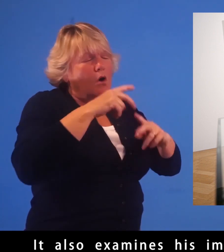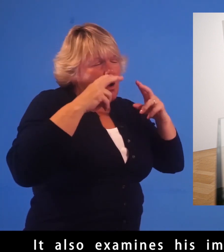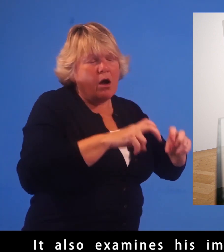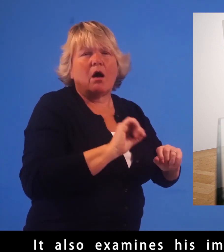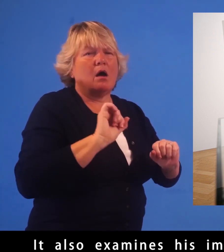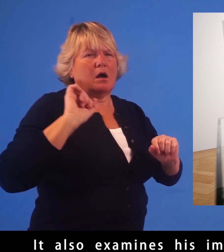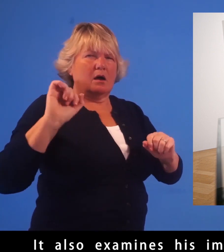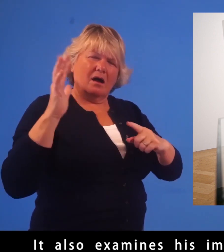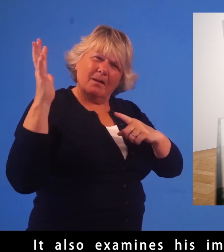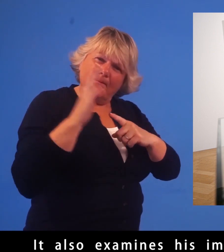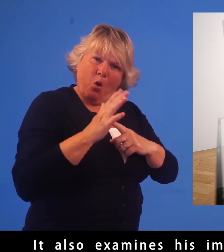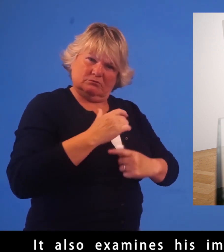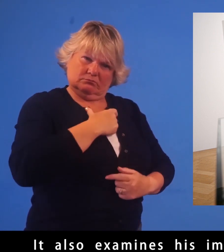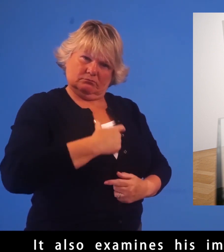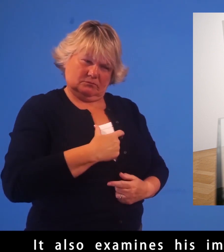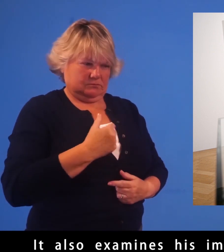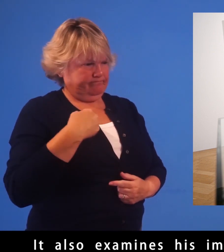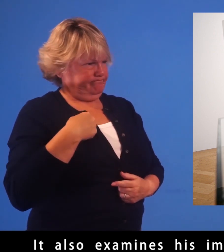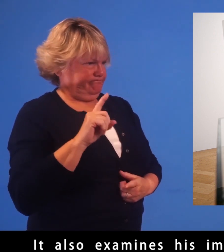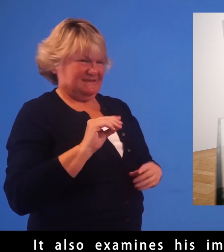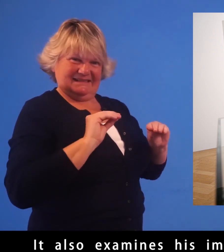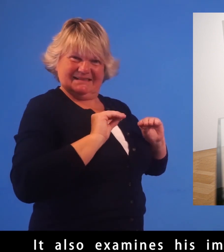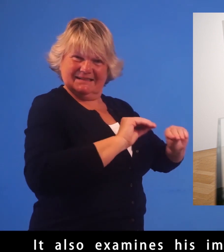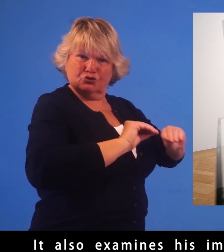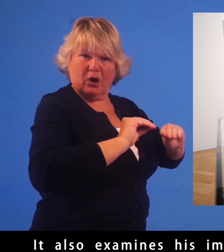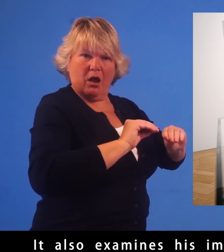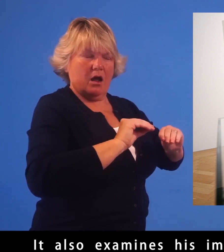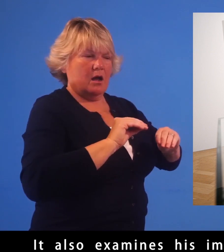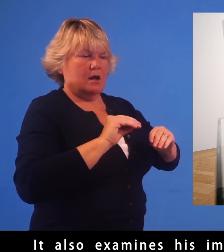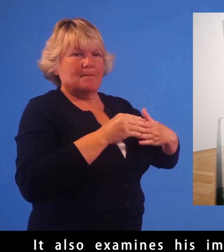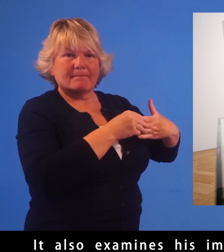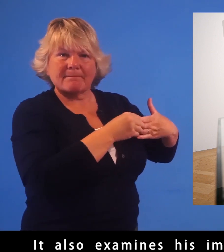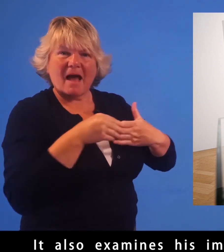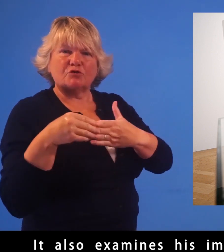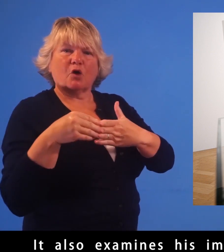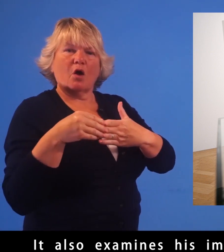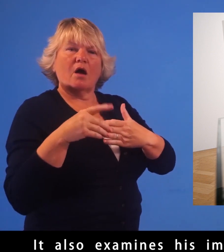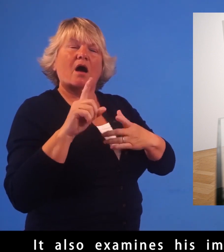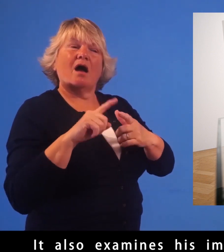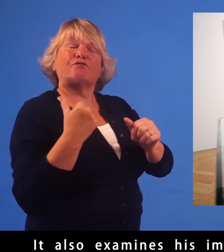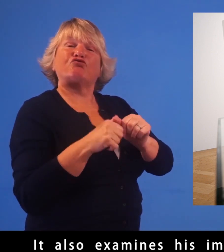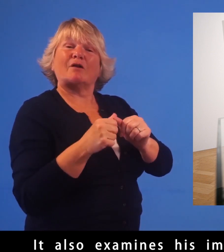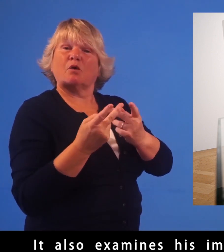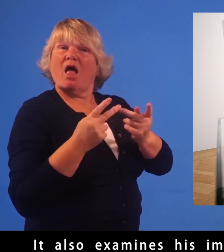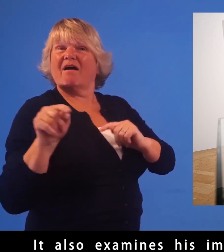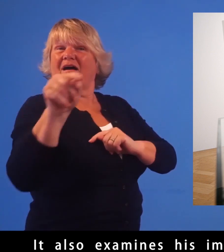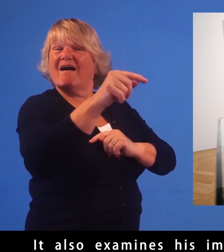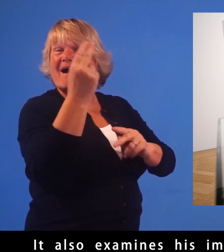It also examines his important role as a teacher, mentor, and friend to other